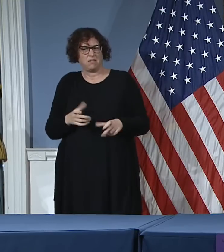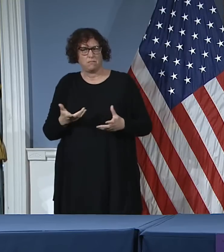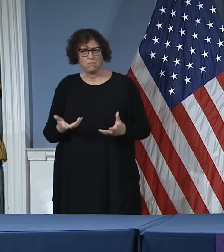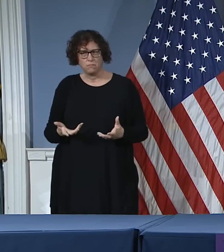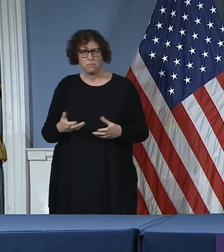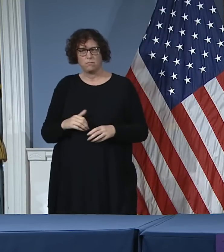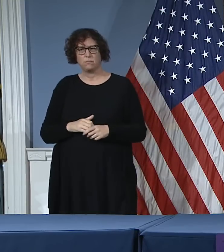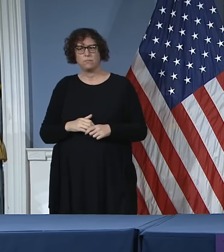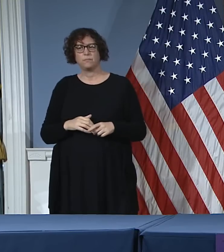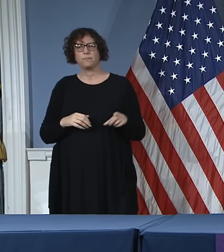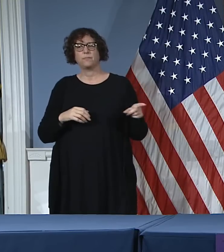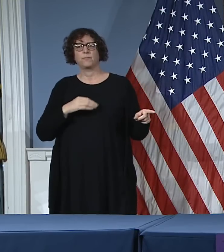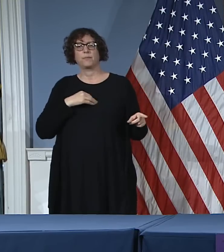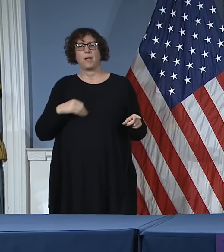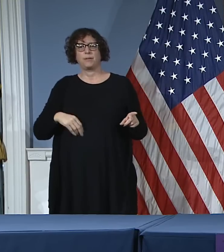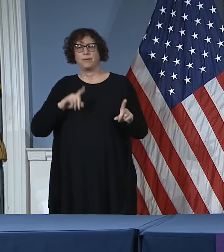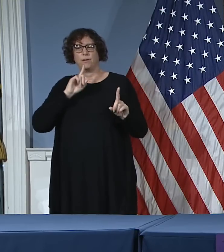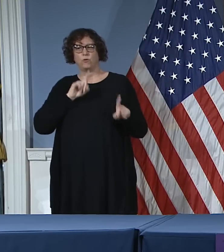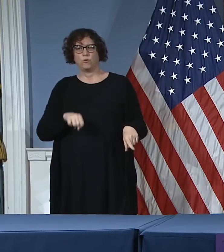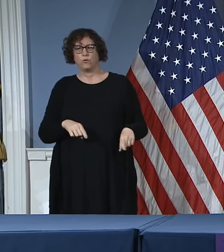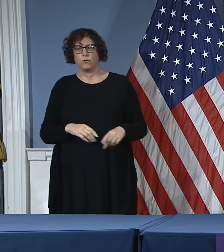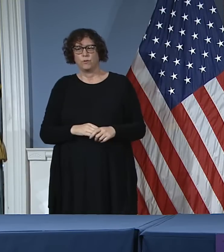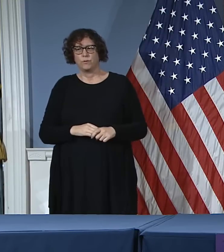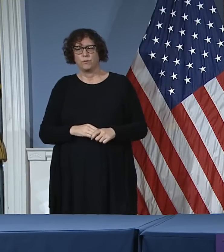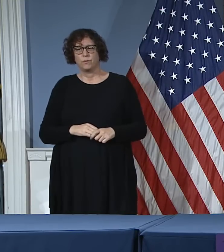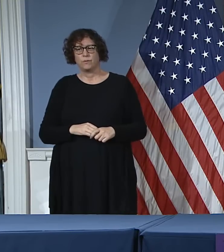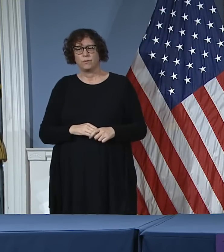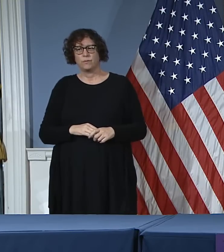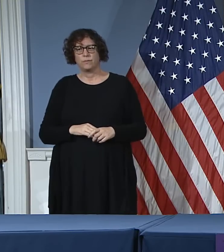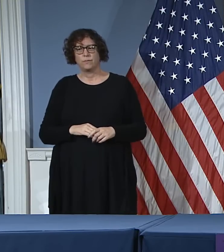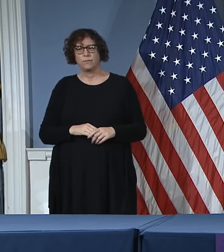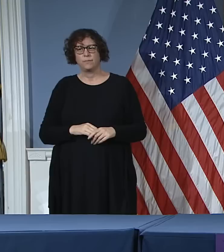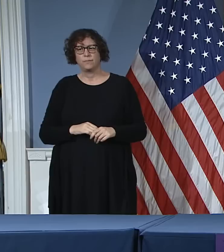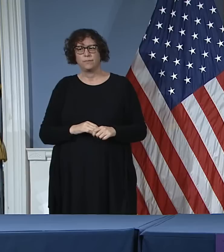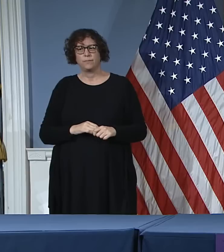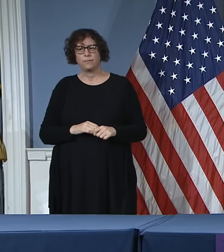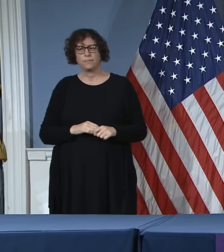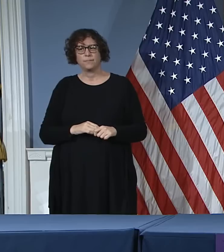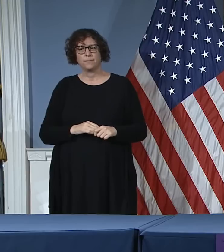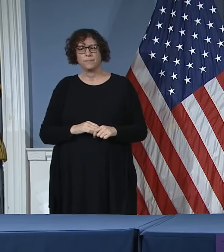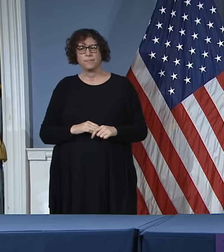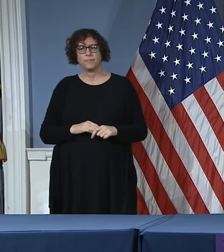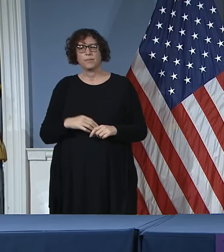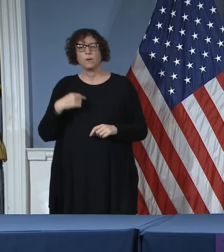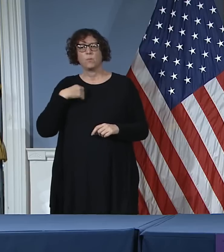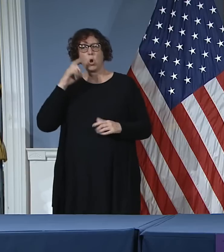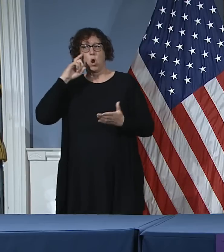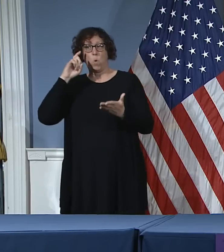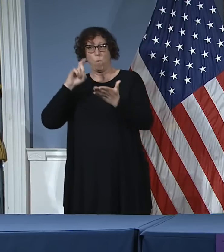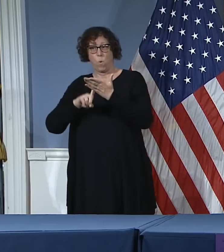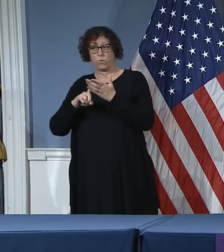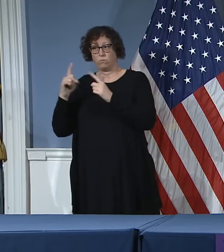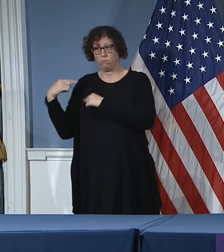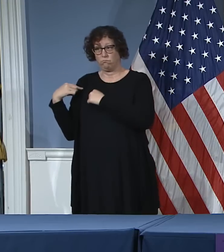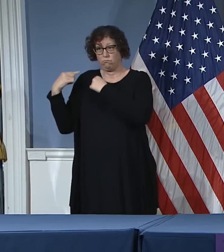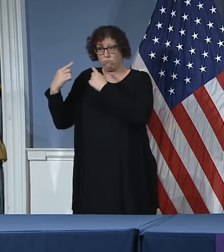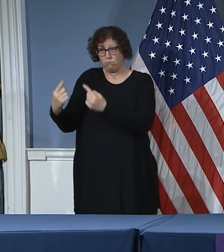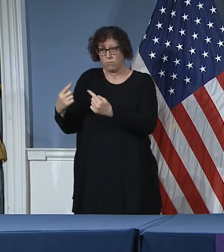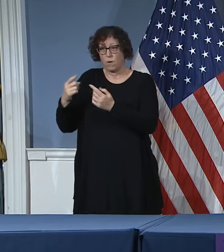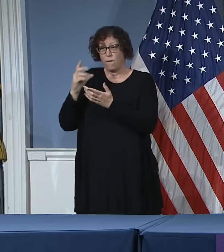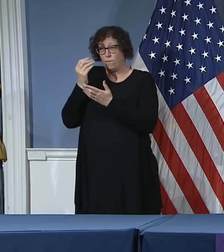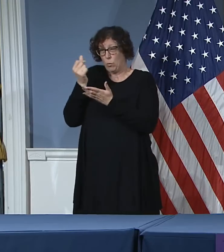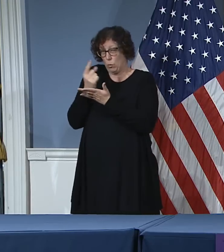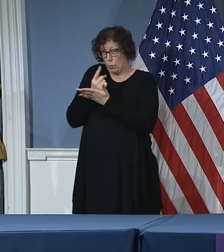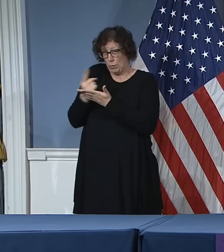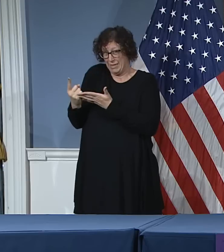Yoav, I think, you've seen it that in the course of the last few weeks, we've been rapidly evolving and changing from